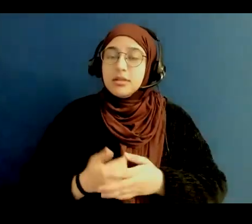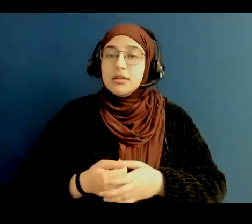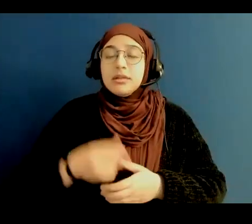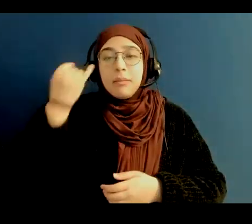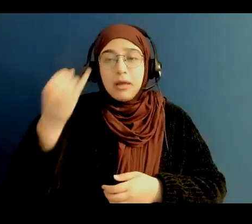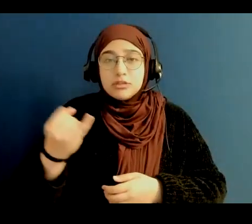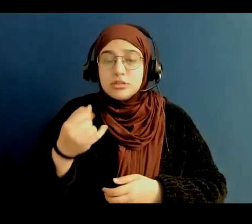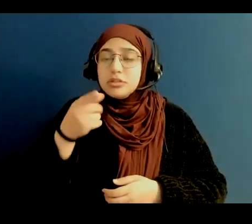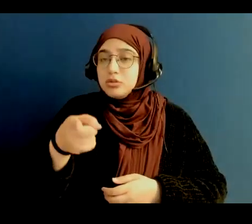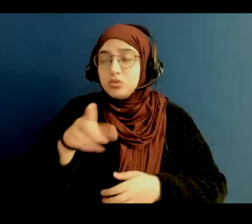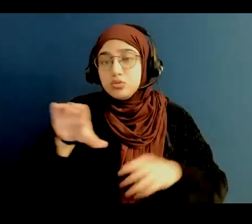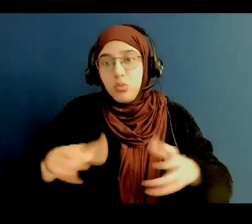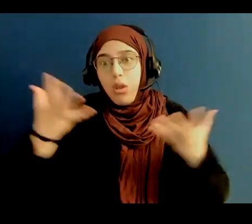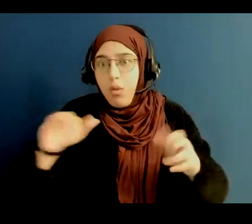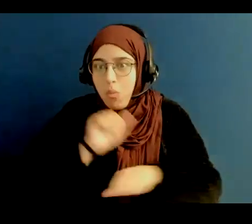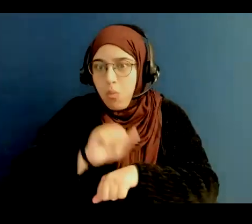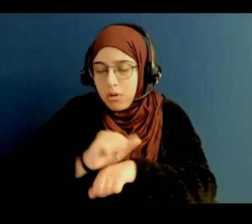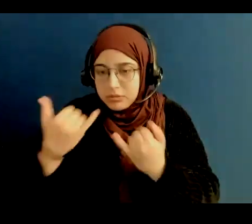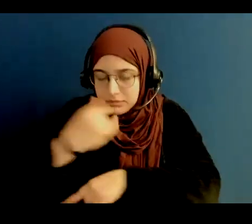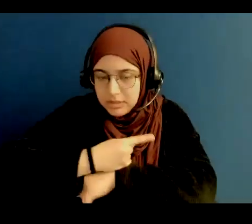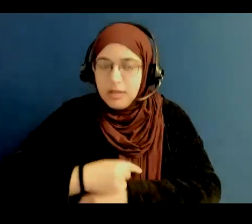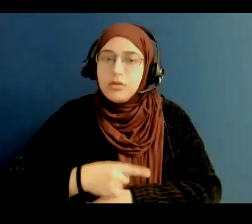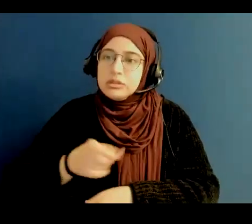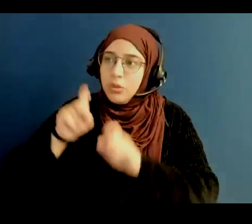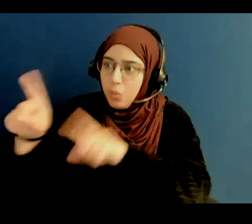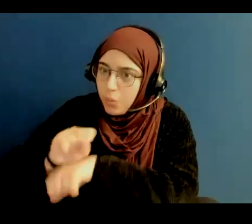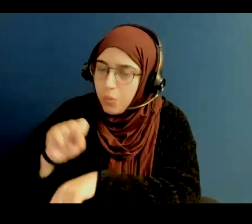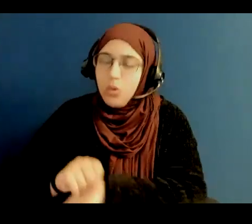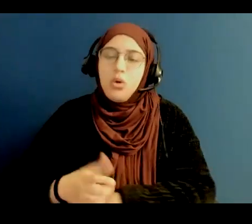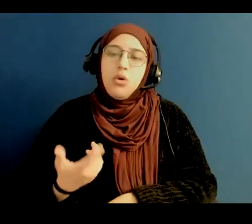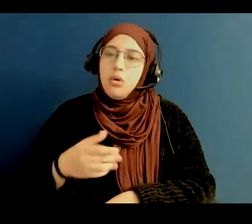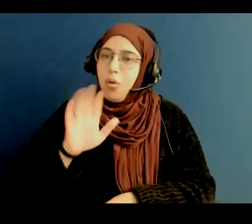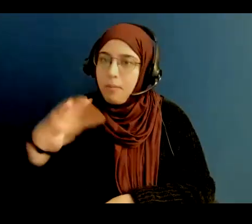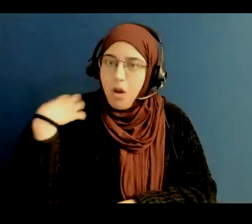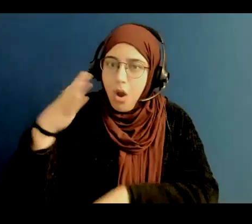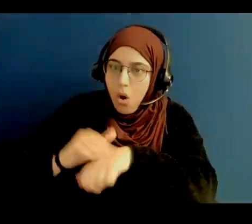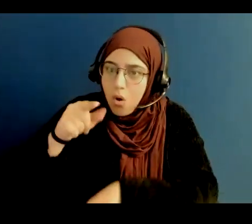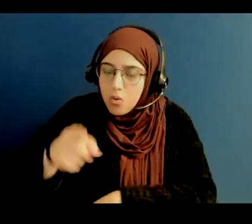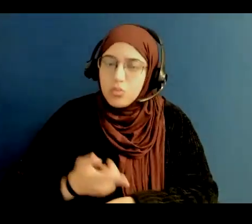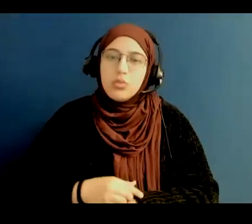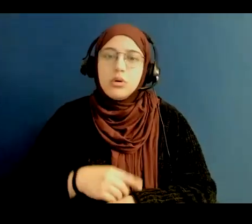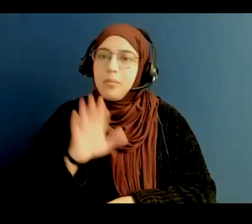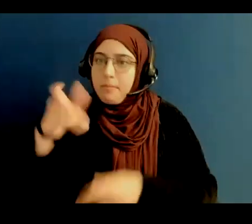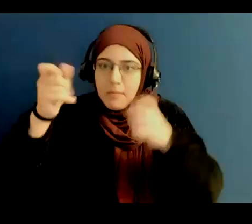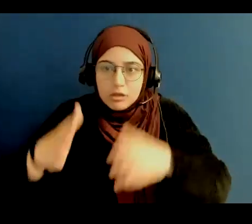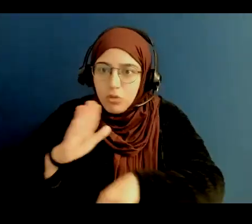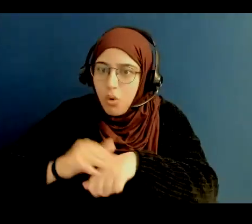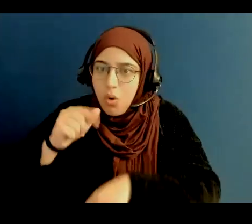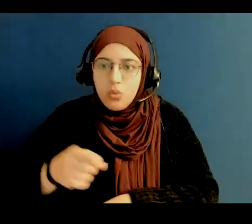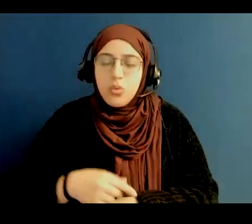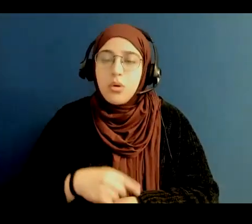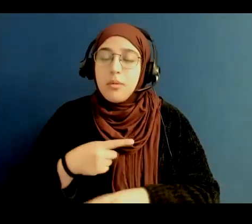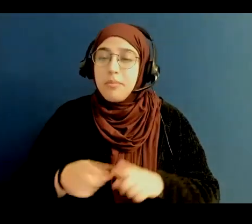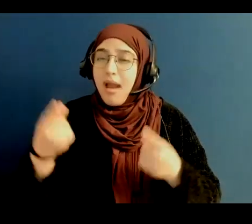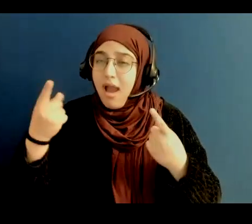or something happened and you need to go to work. Your boss calls you, your manager calls you. If by chance your mom is